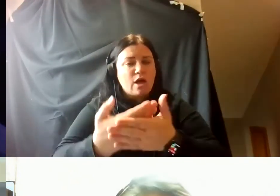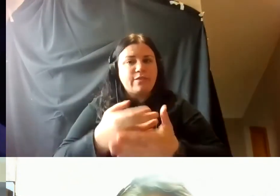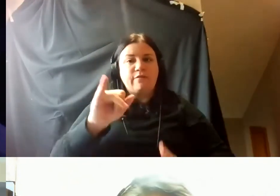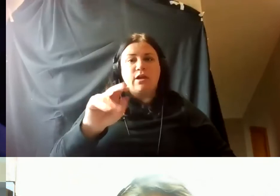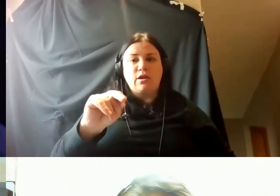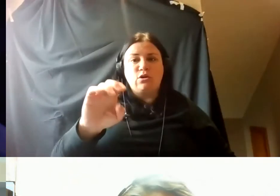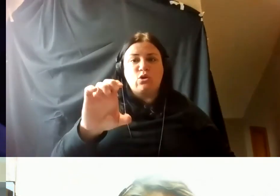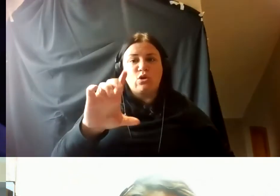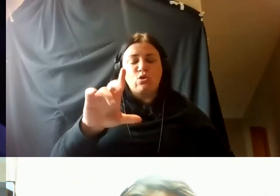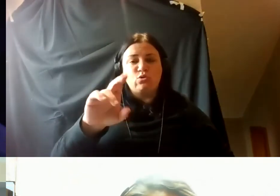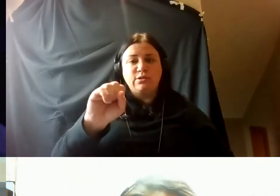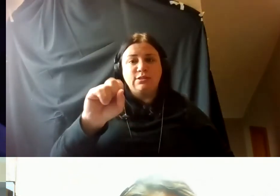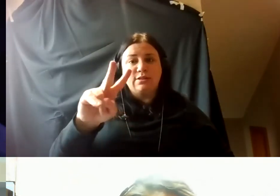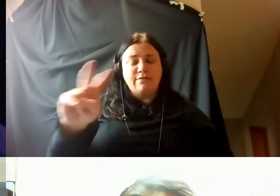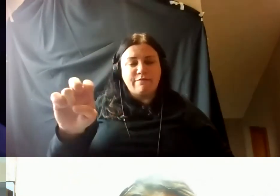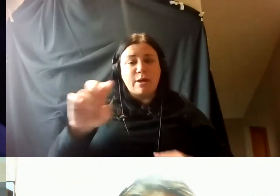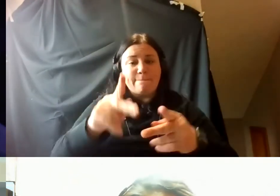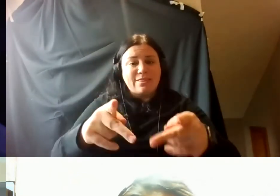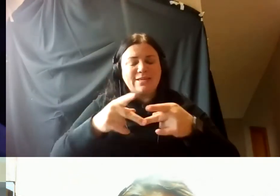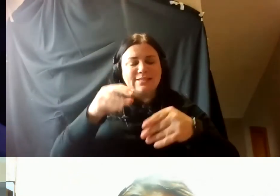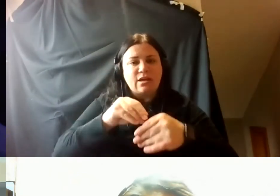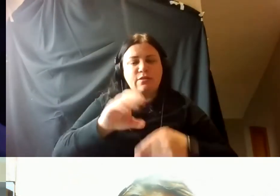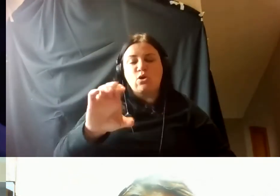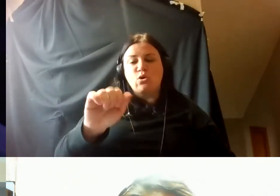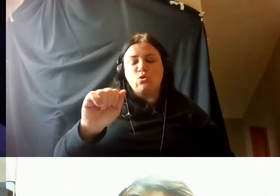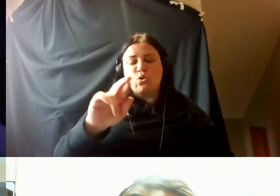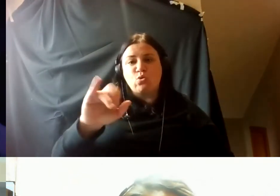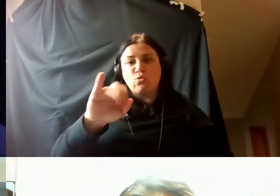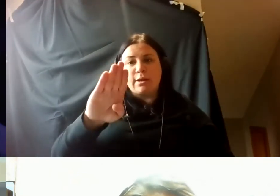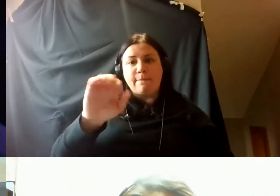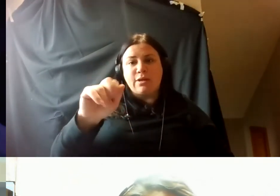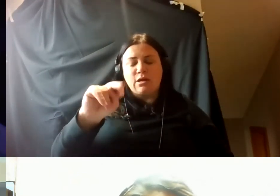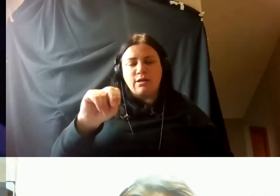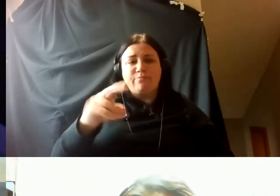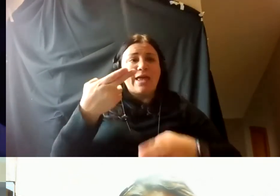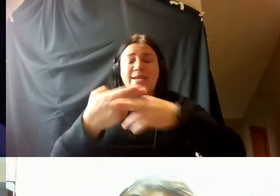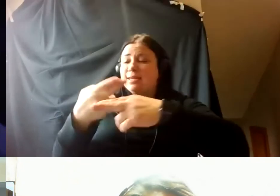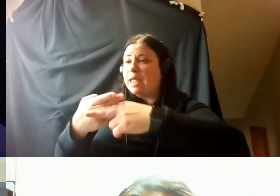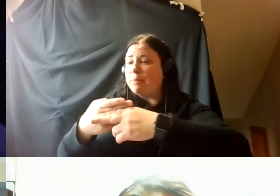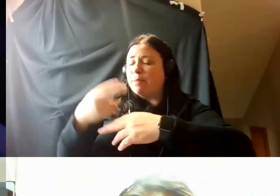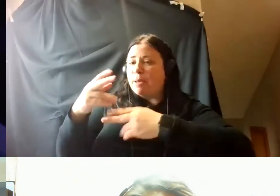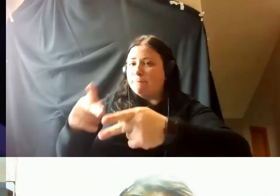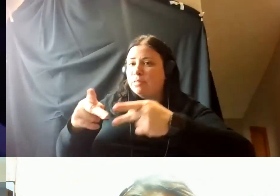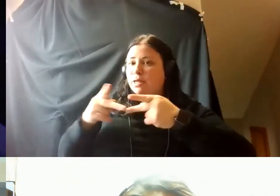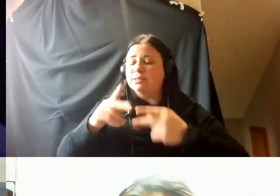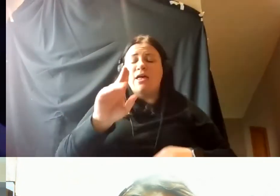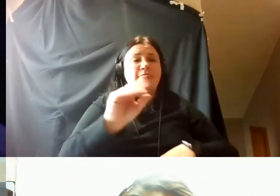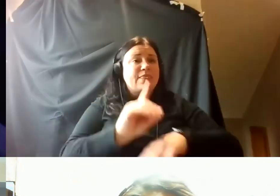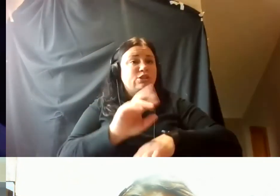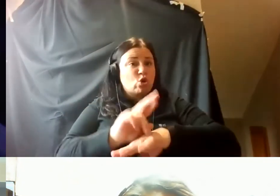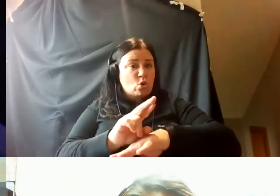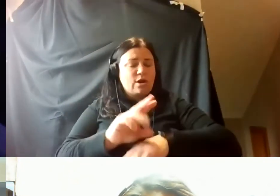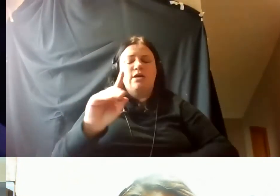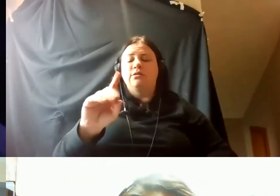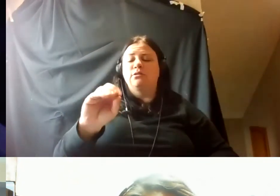place in the Caribbean. Well, what place would you like to go to? Name any country or place. Let's go to the DR. To Dominican